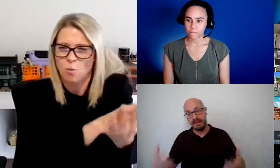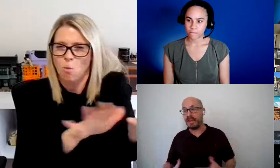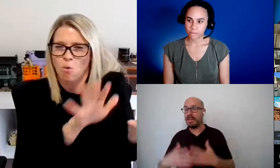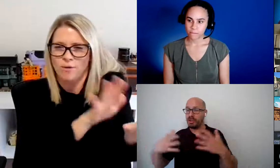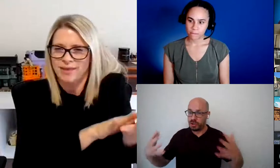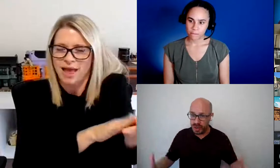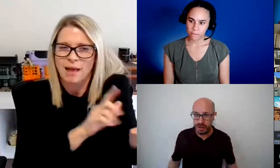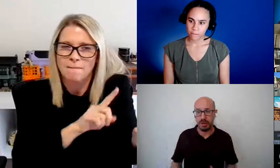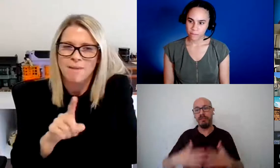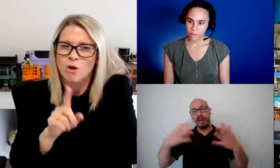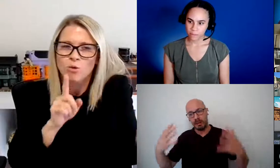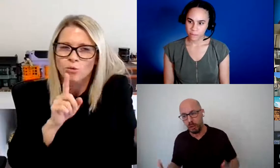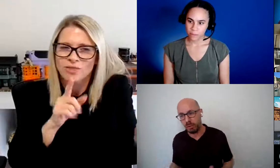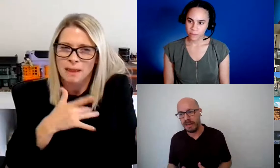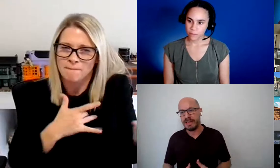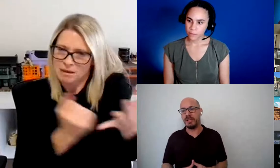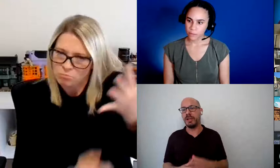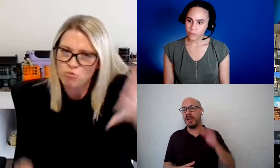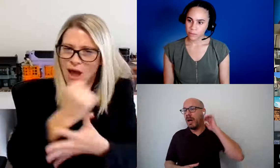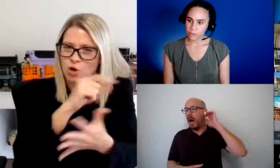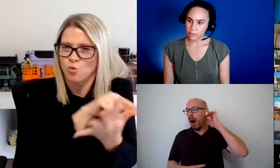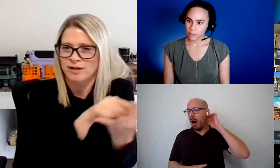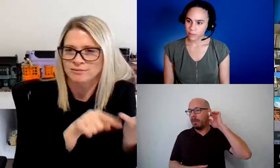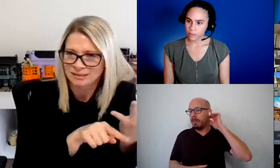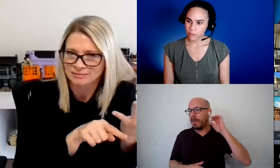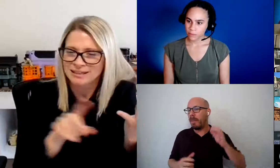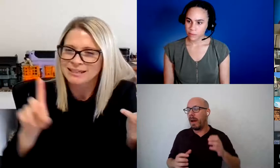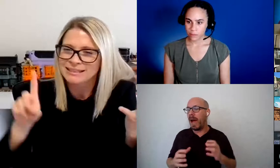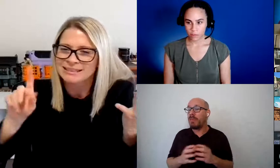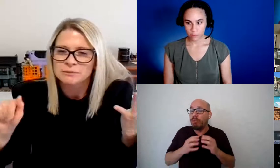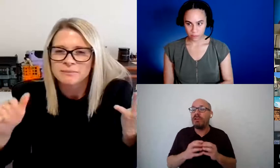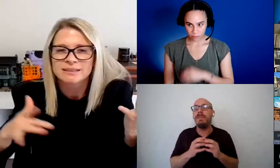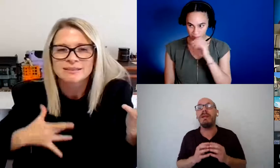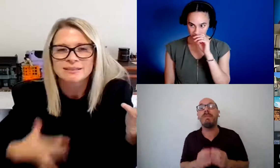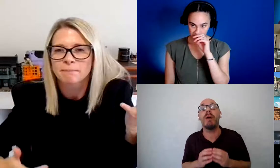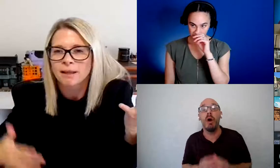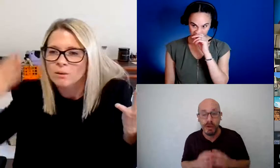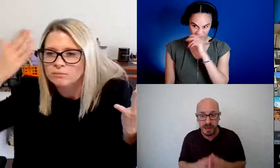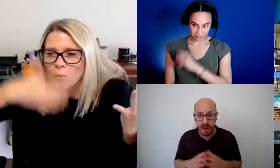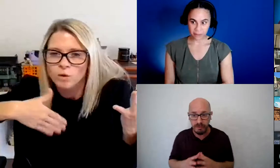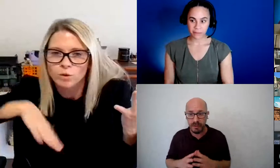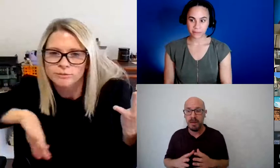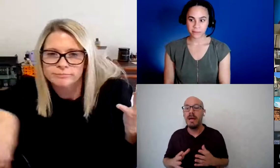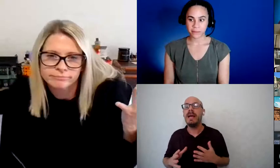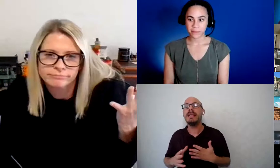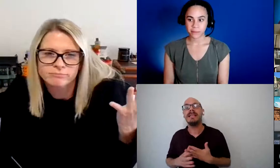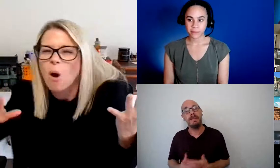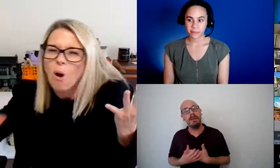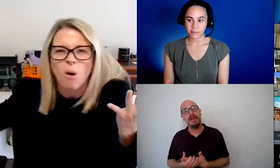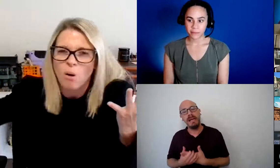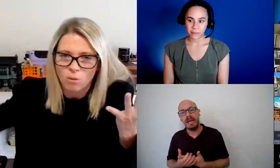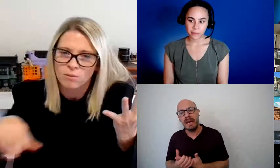ethnicity, gender, sexual orientation. And those are typically prioritized. Disability